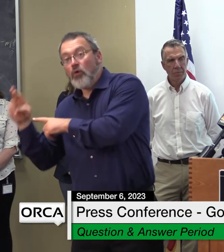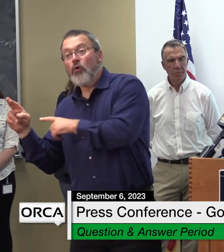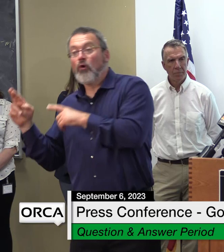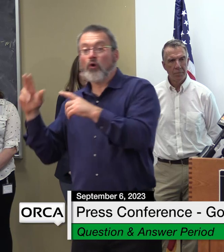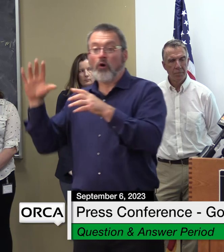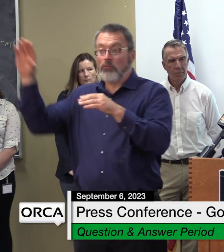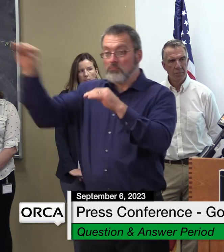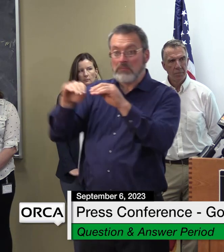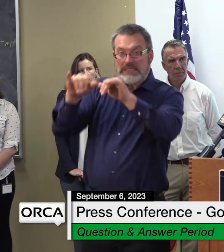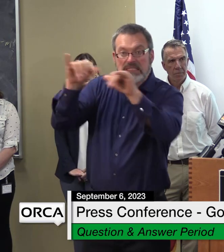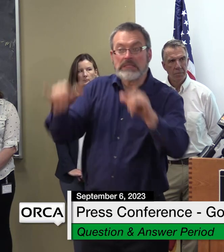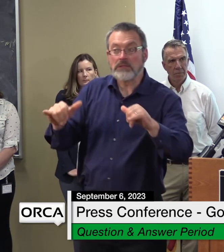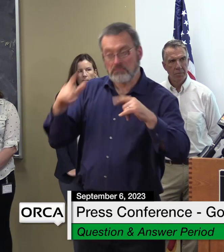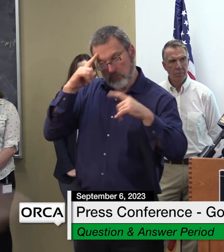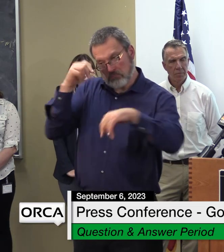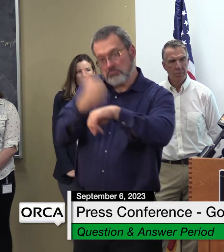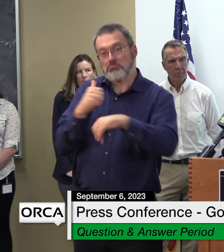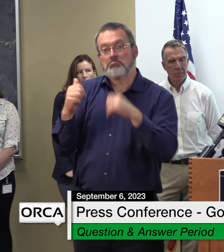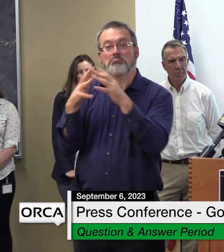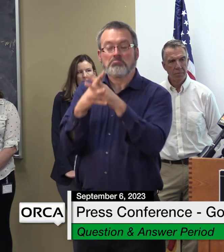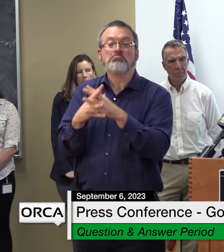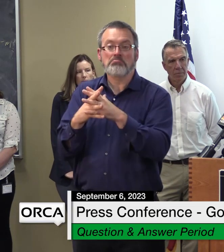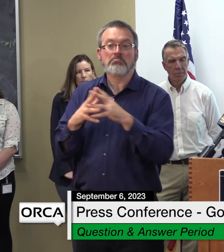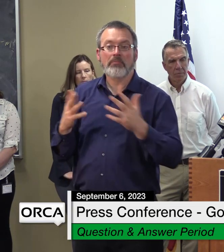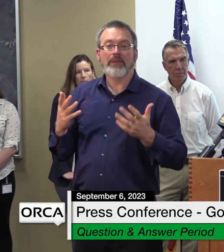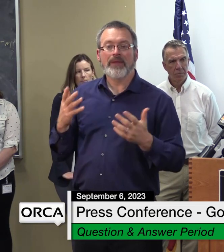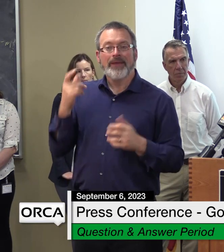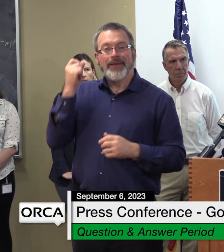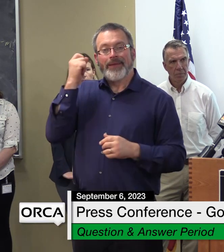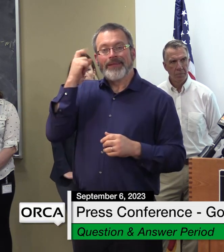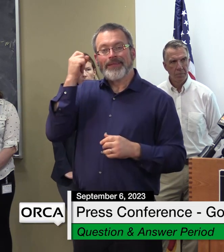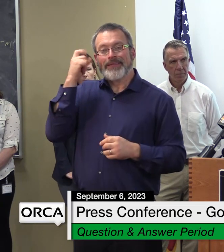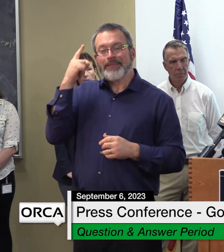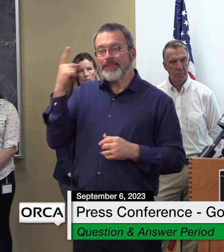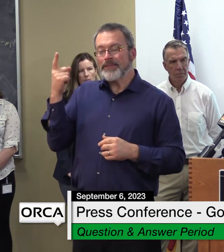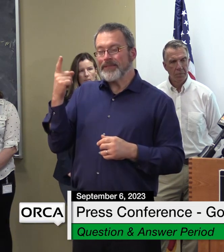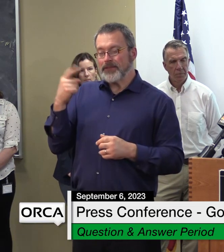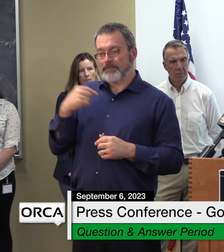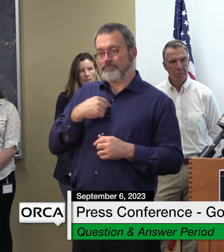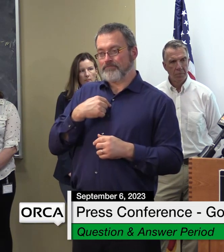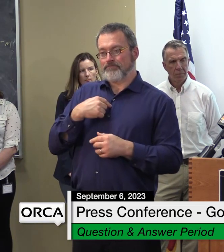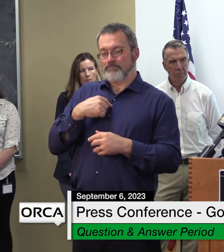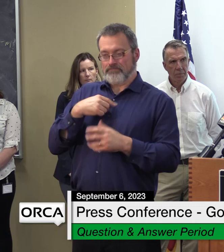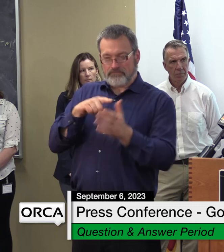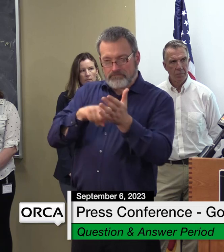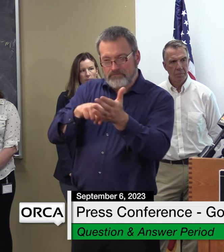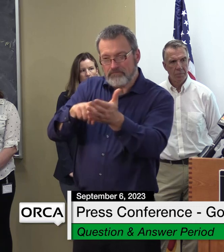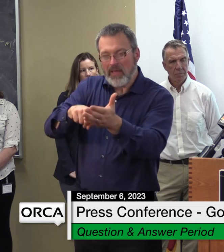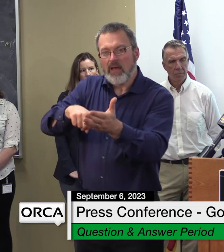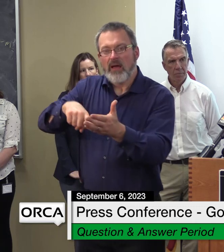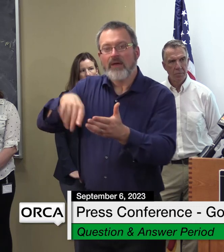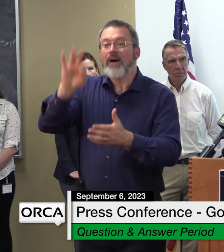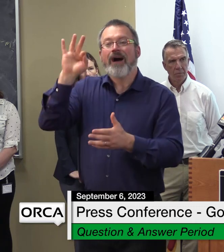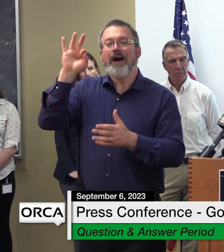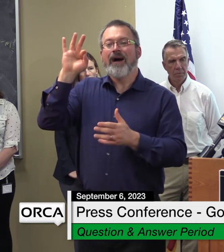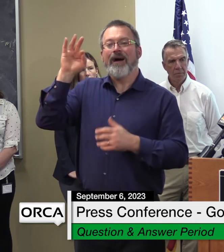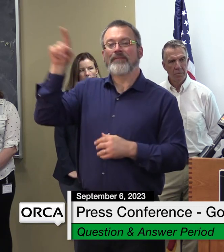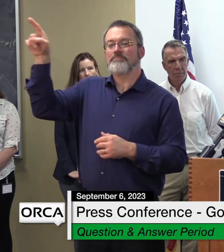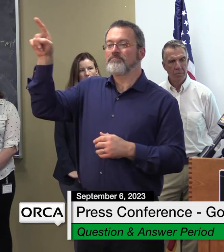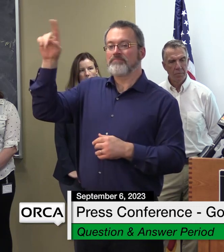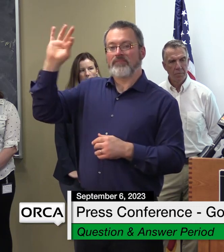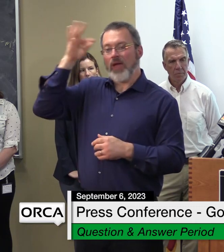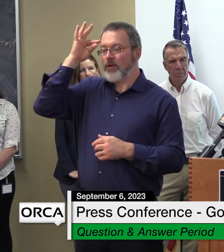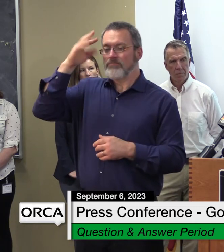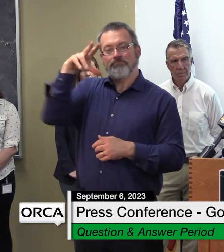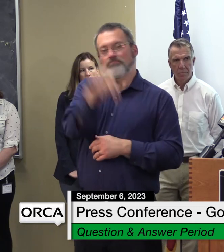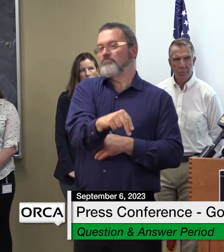the ground up. However, we were told that that would not be covered under the federal program, so the federal